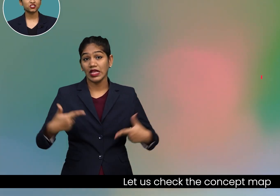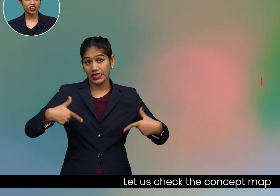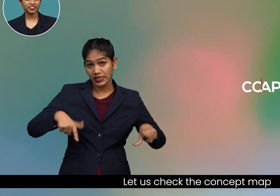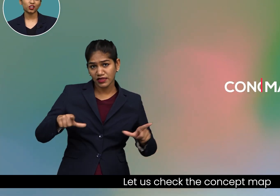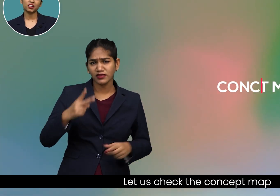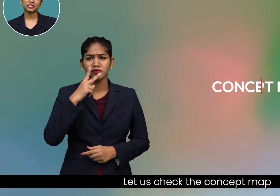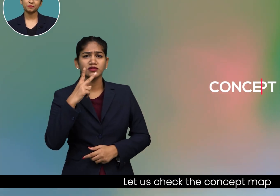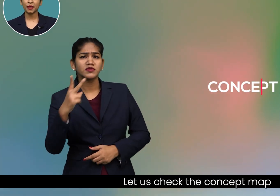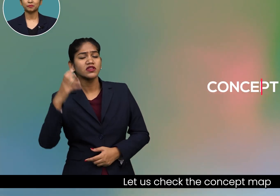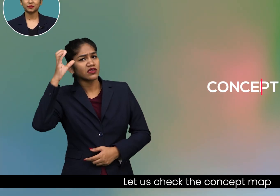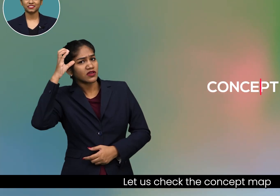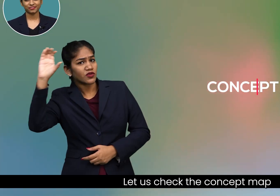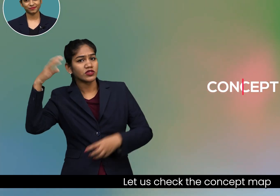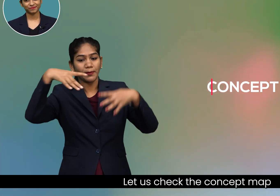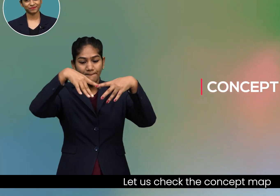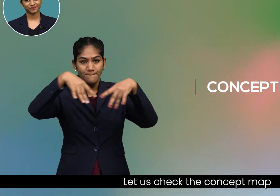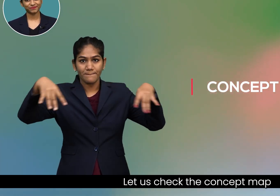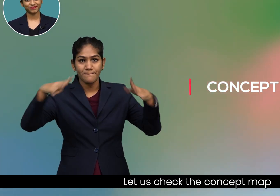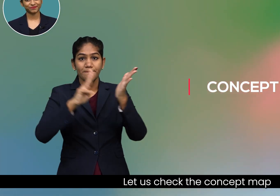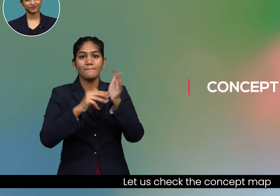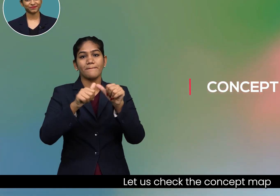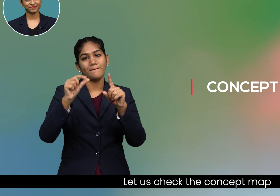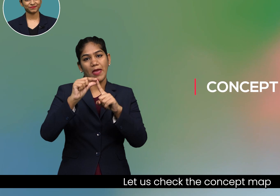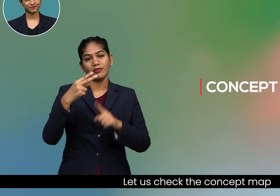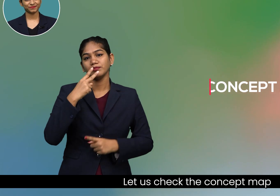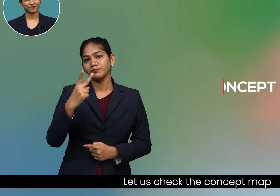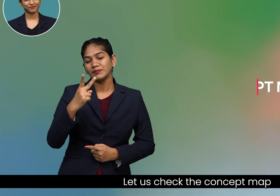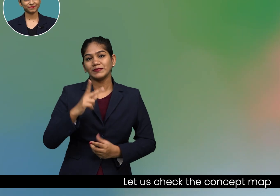Let us check the concept map.